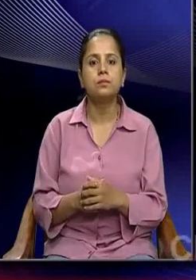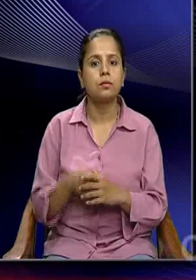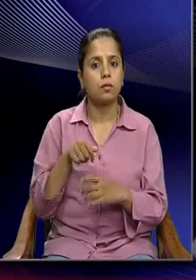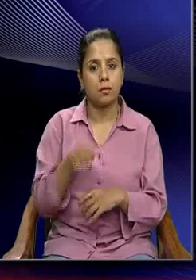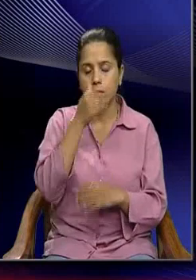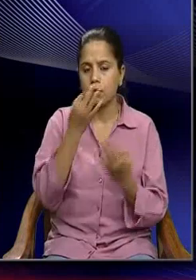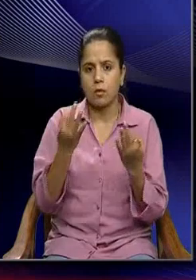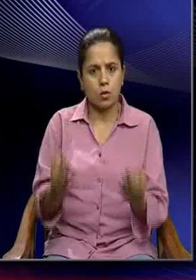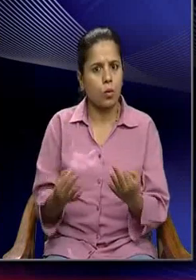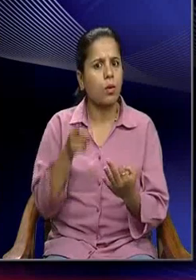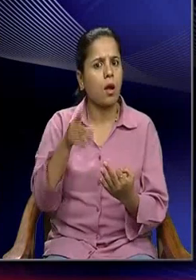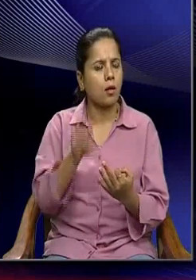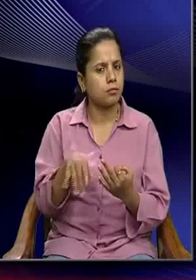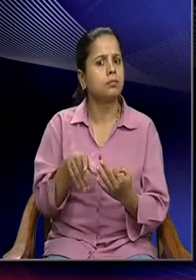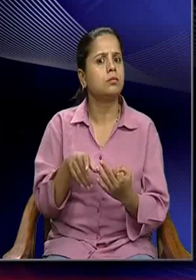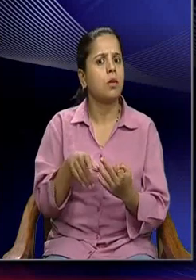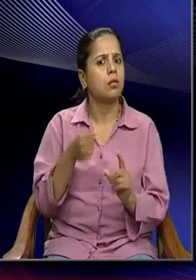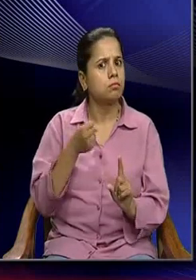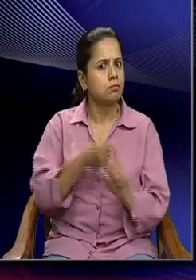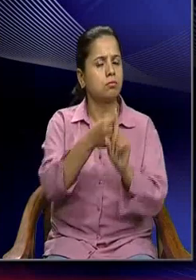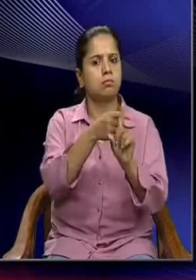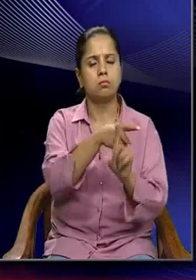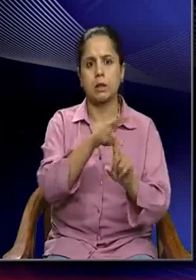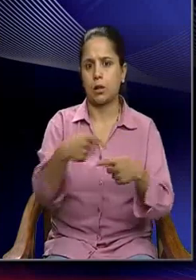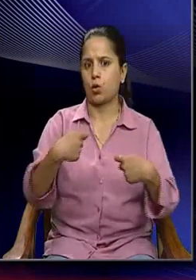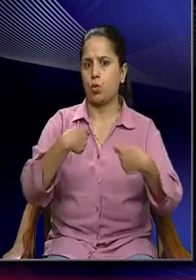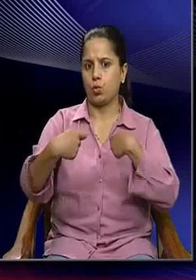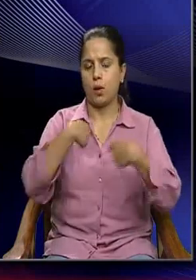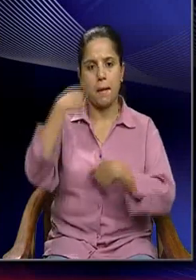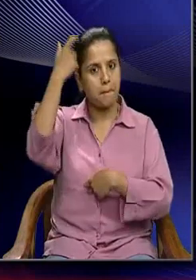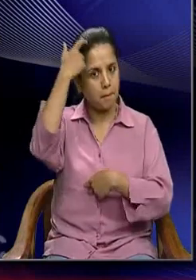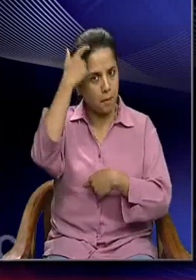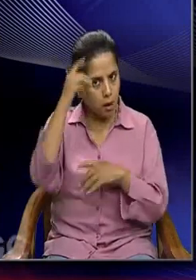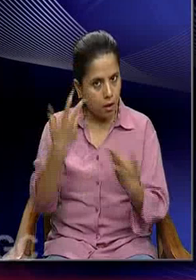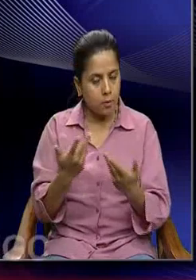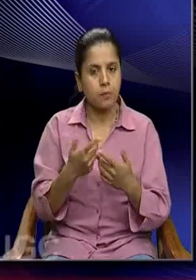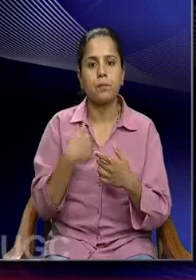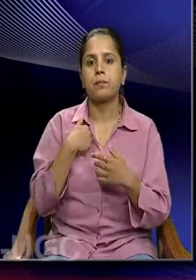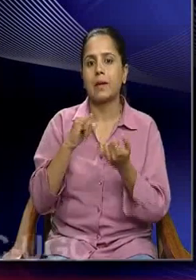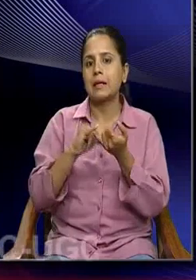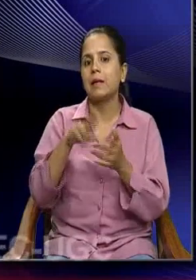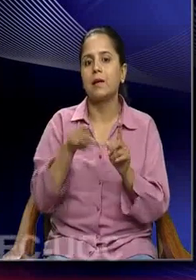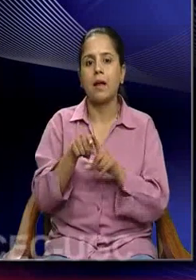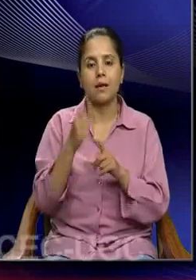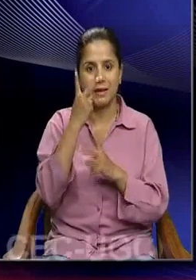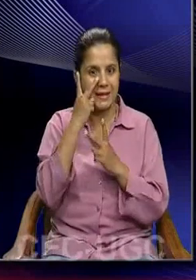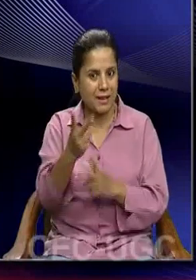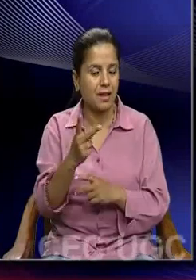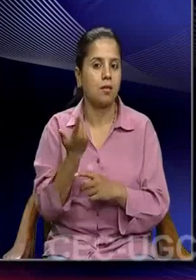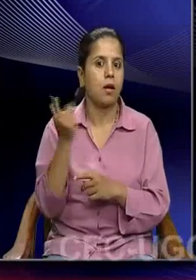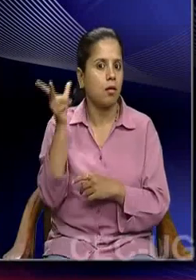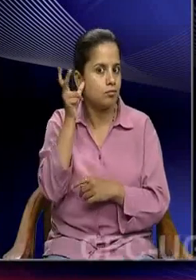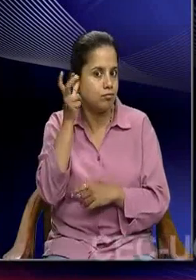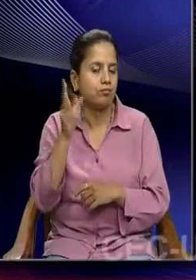Yoga, it advocates control over the mind, the senses and the body.